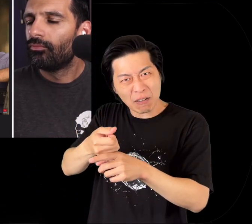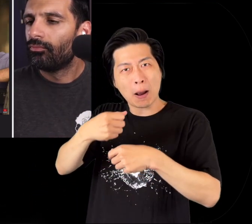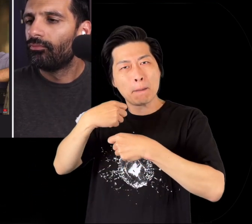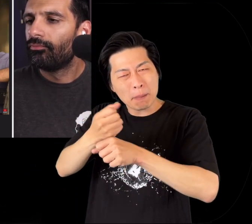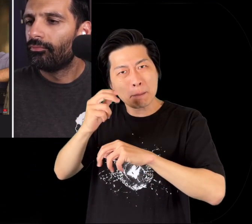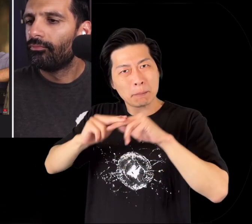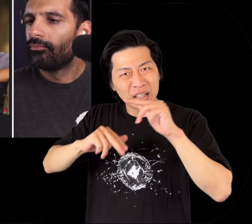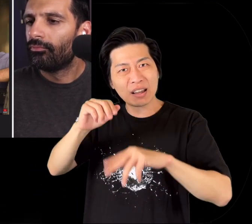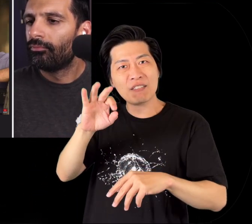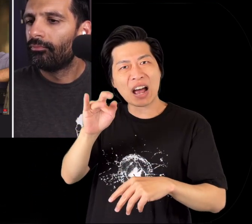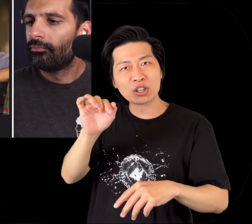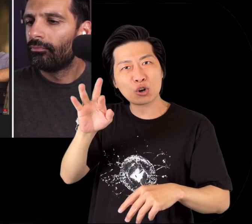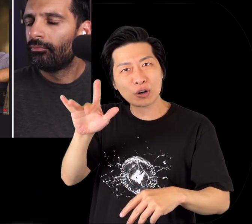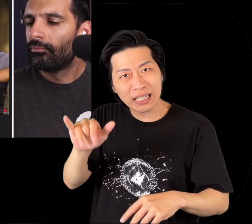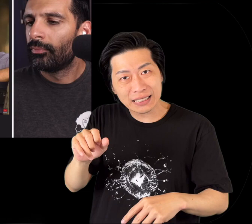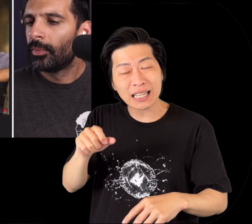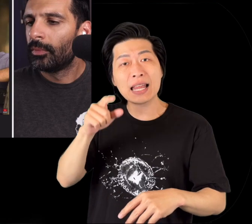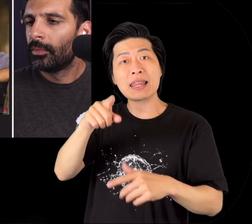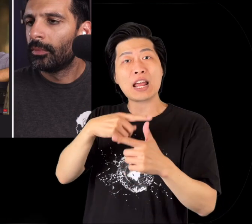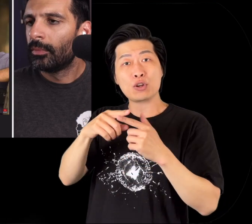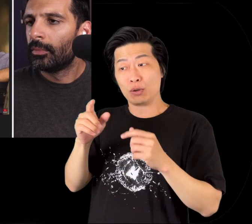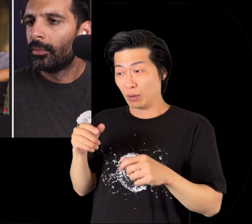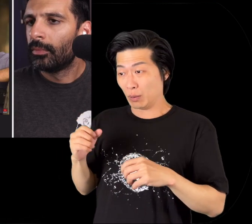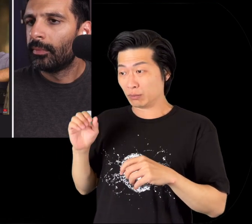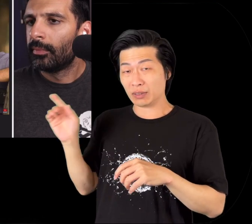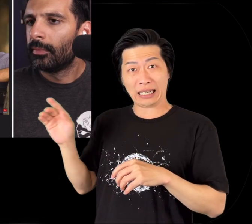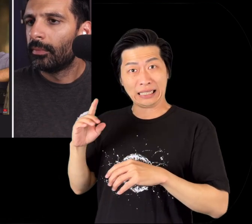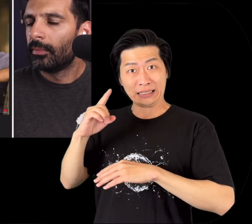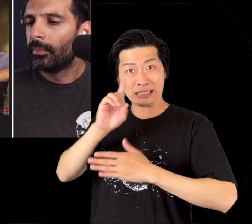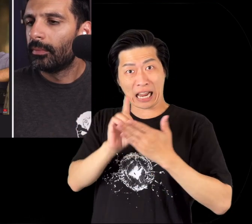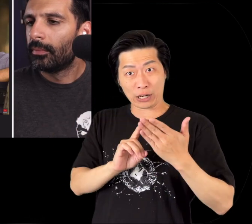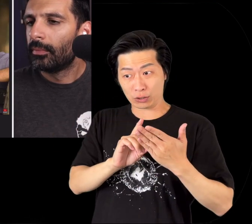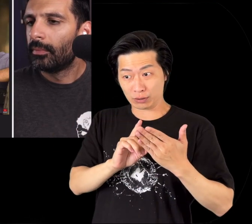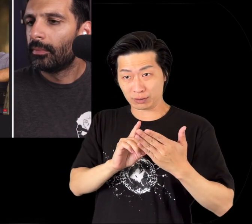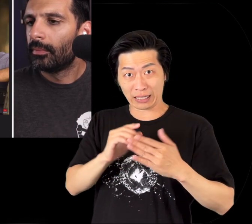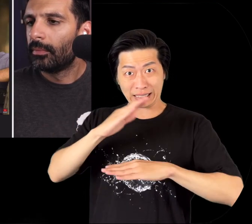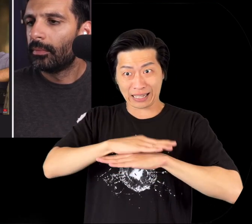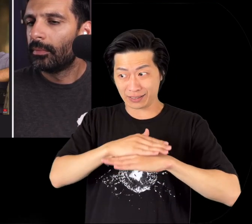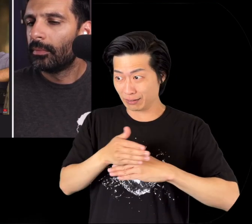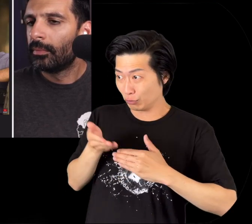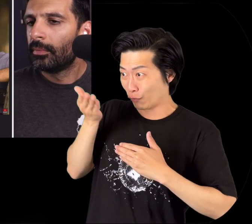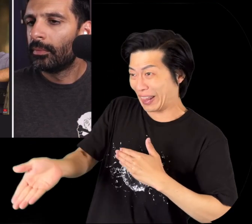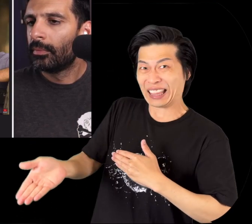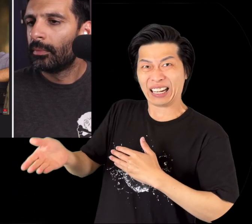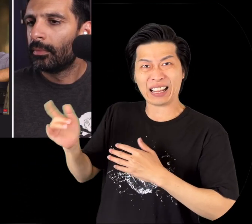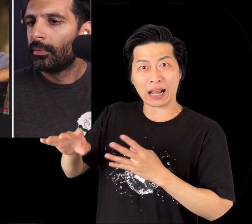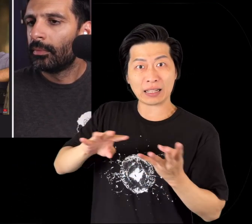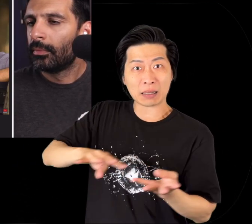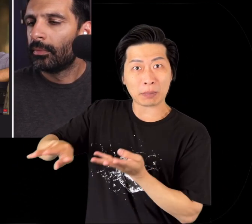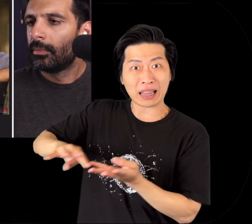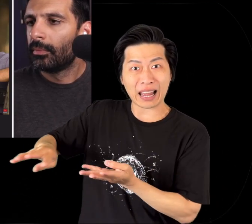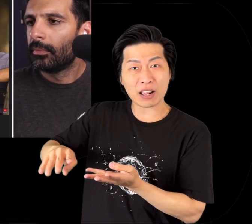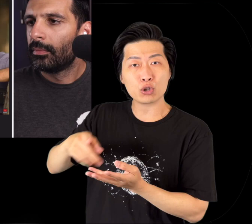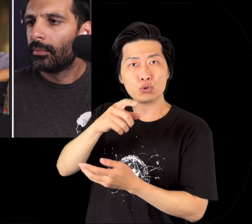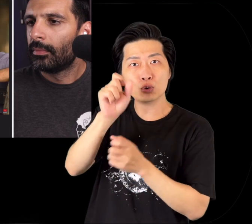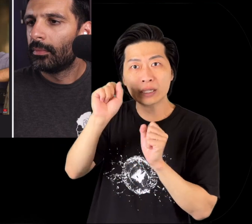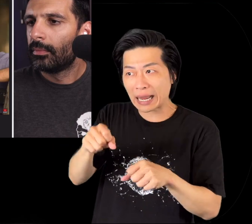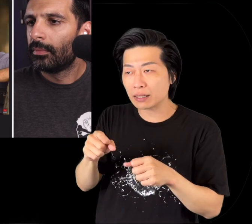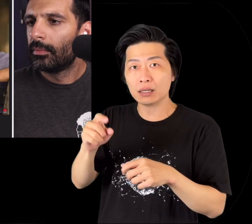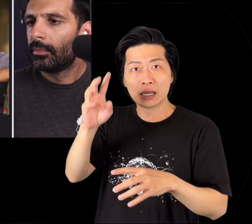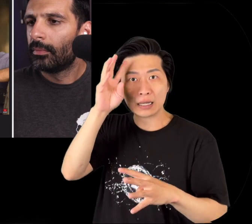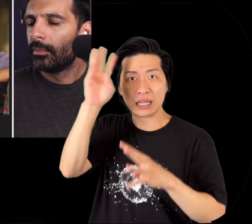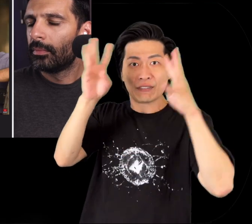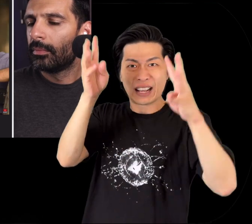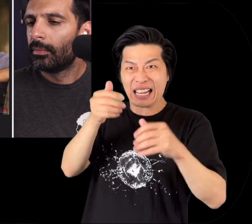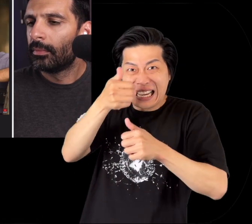And if you build the factories and you put the designer's desk right next to the assembly lines, you will be able to innovate every